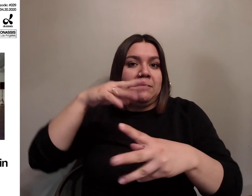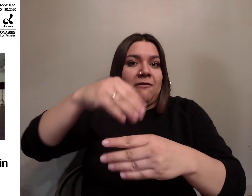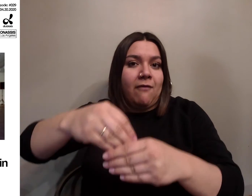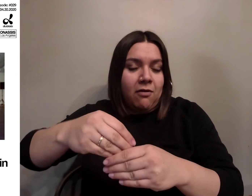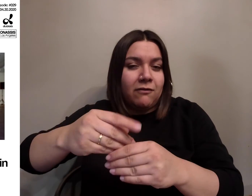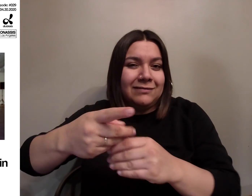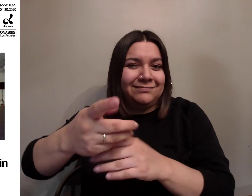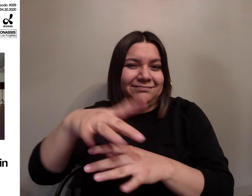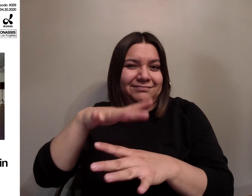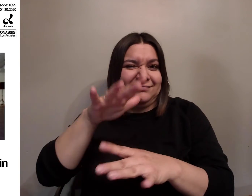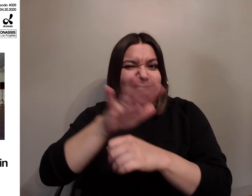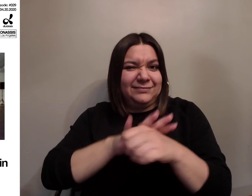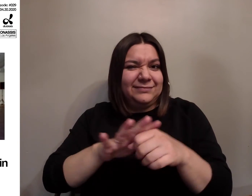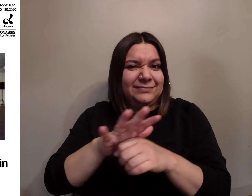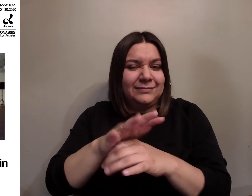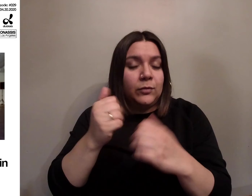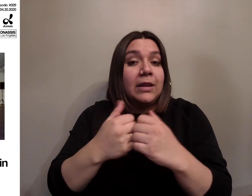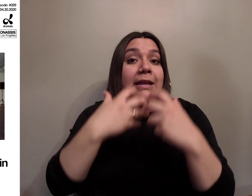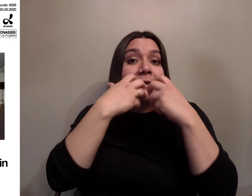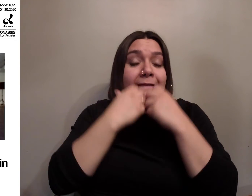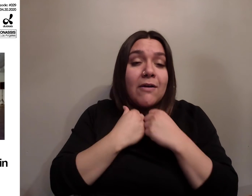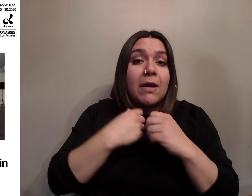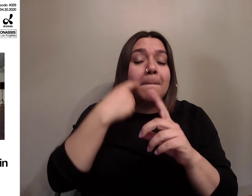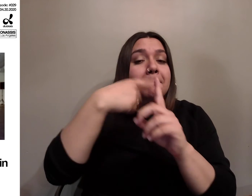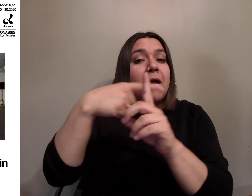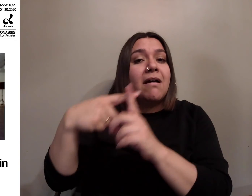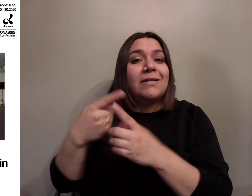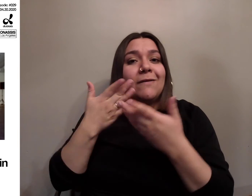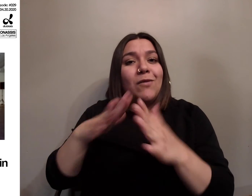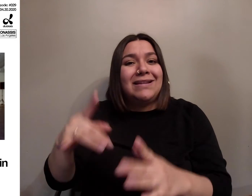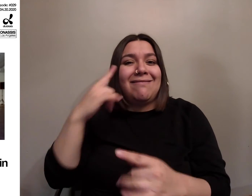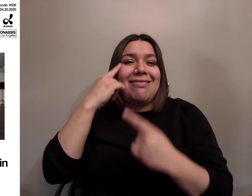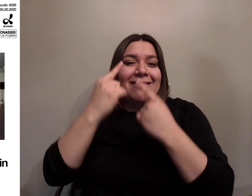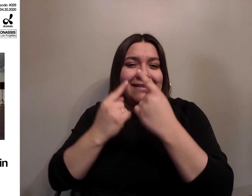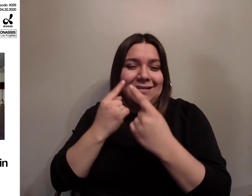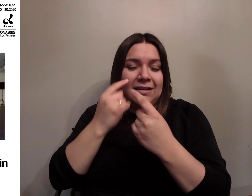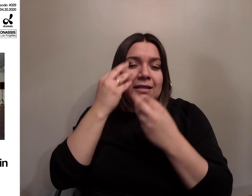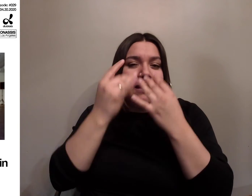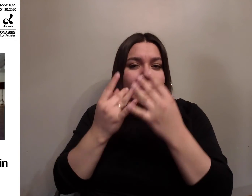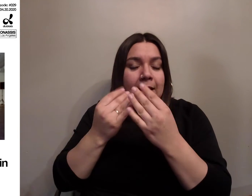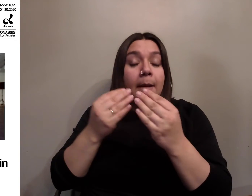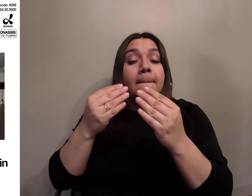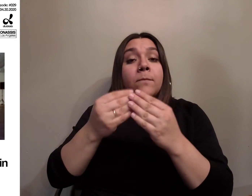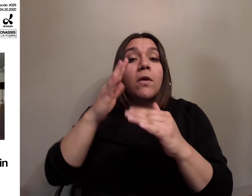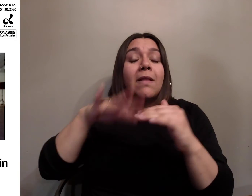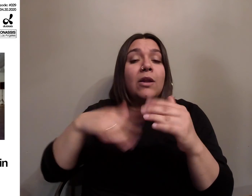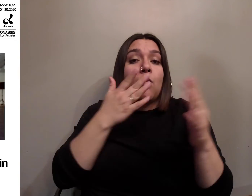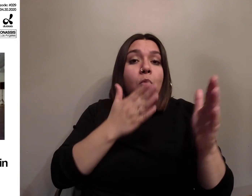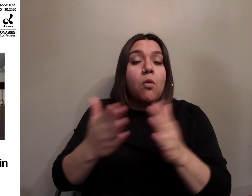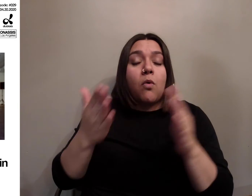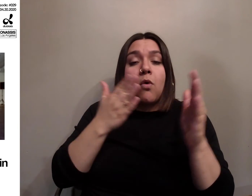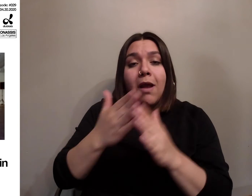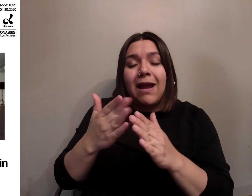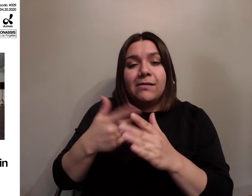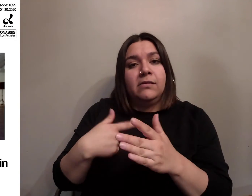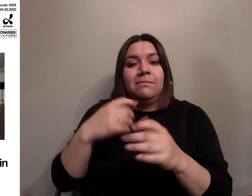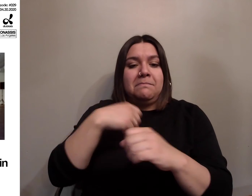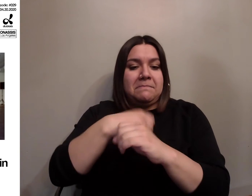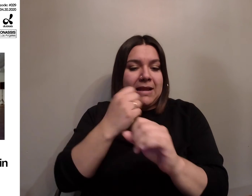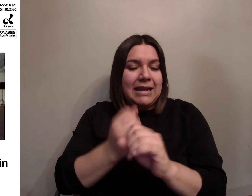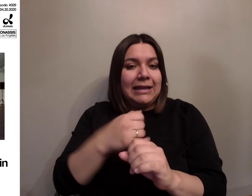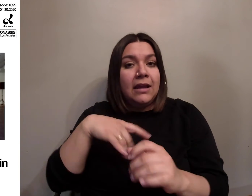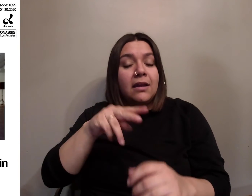projects, and practices that ignite our collective imaginaries and expand our capacity to cooperate in